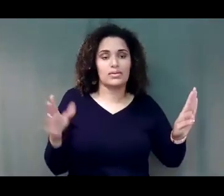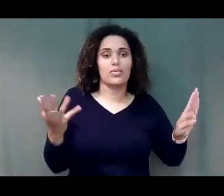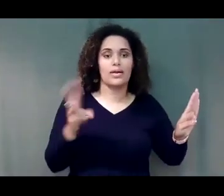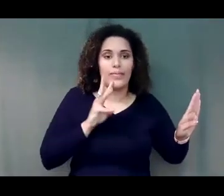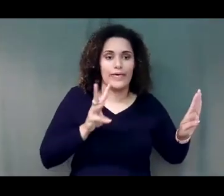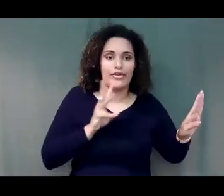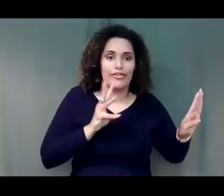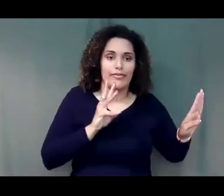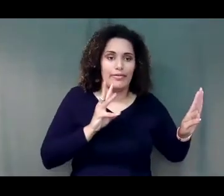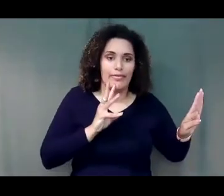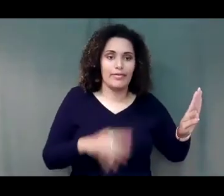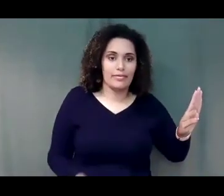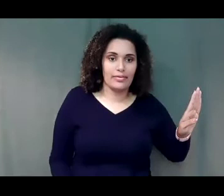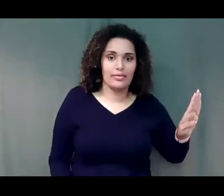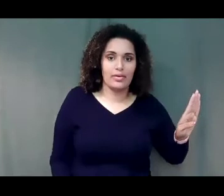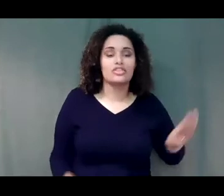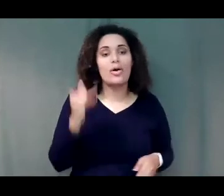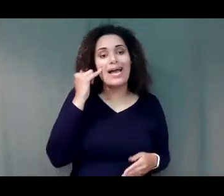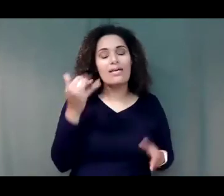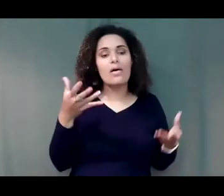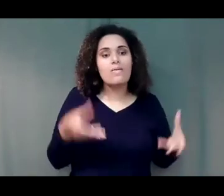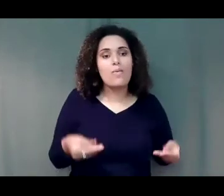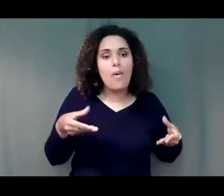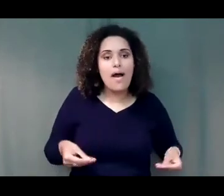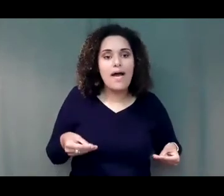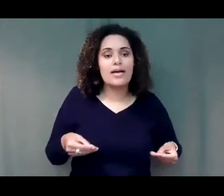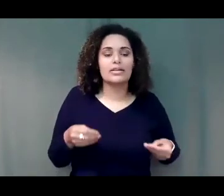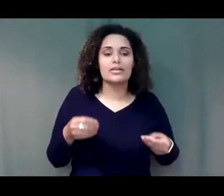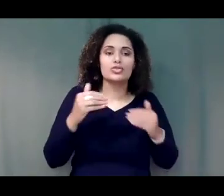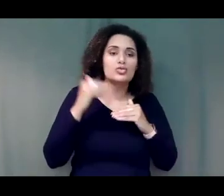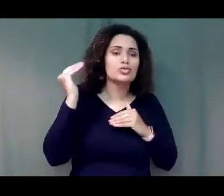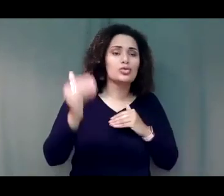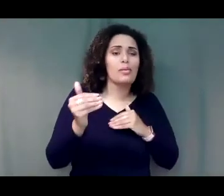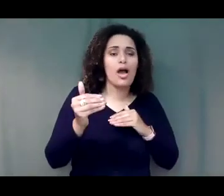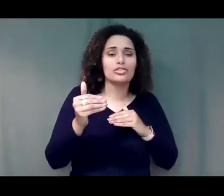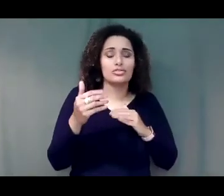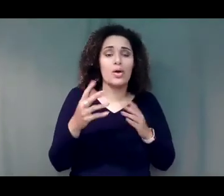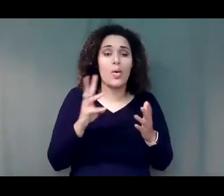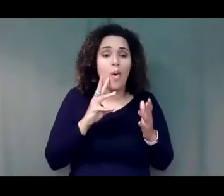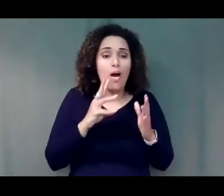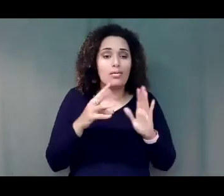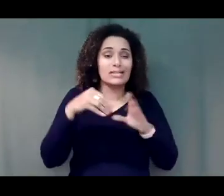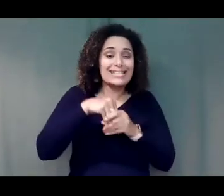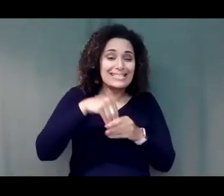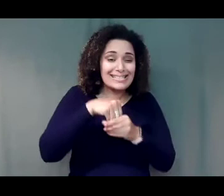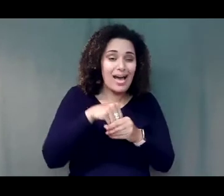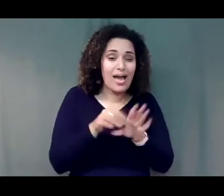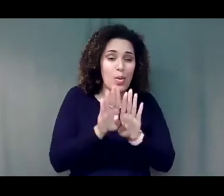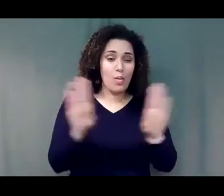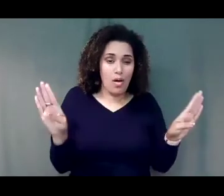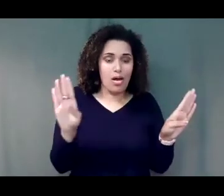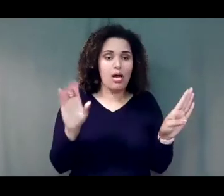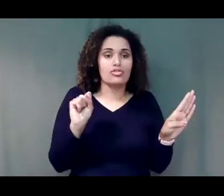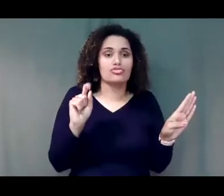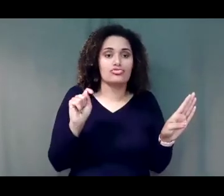And so if you get wetness or too much condensation on the inside of the wall, your straw will start